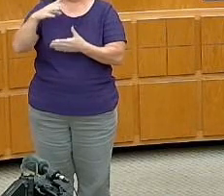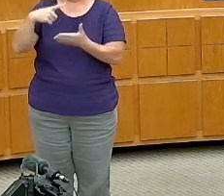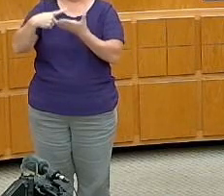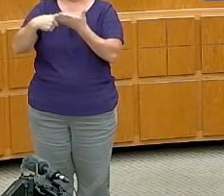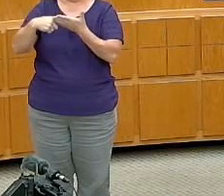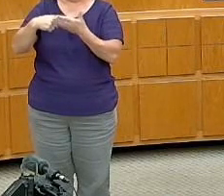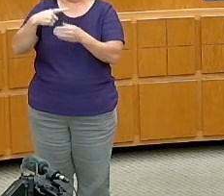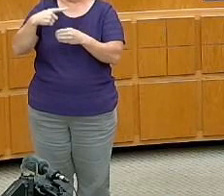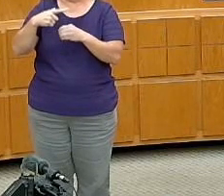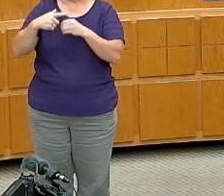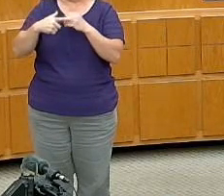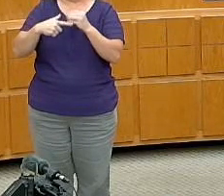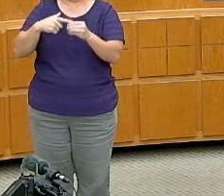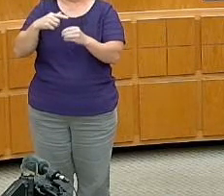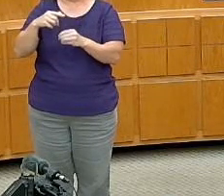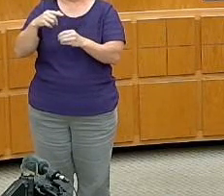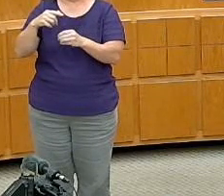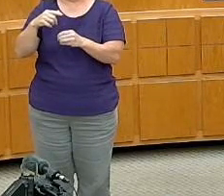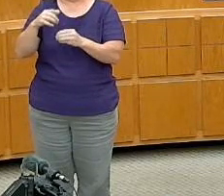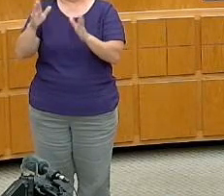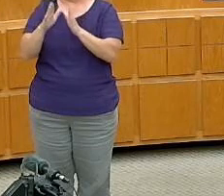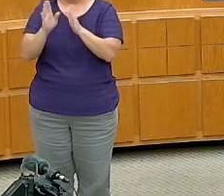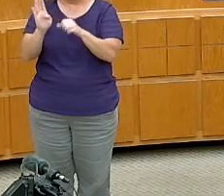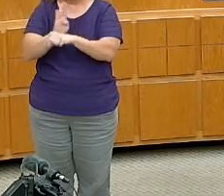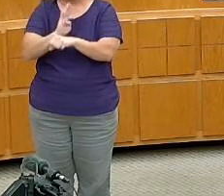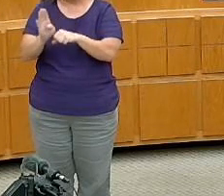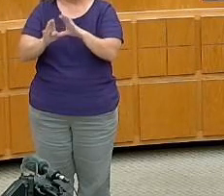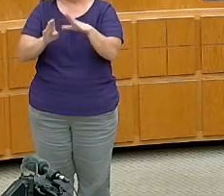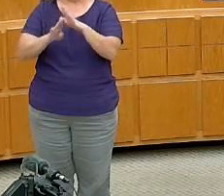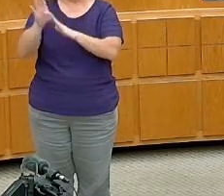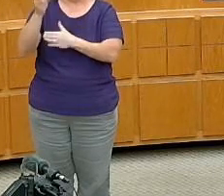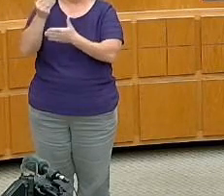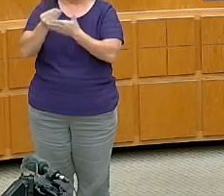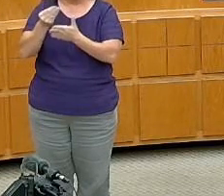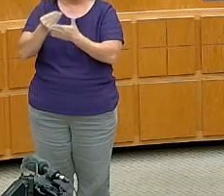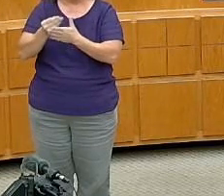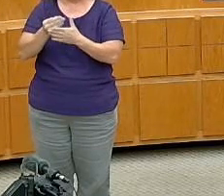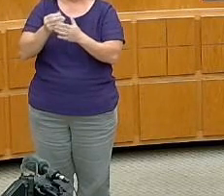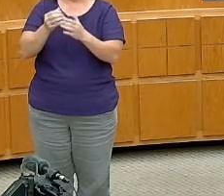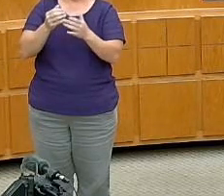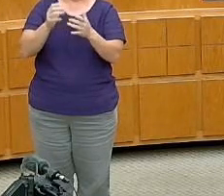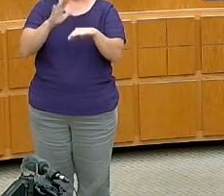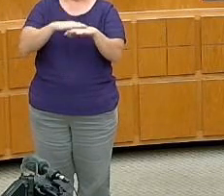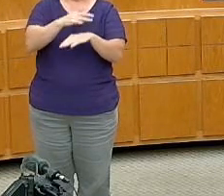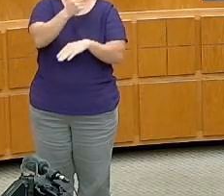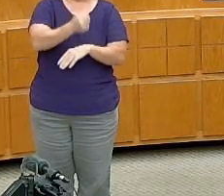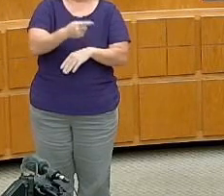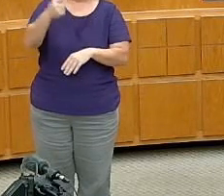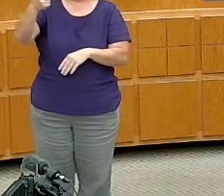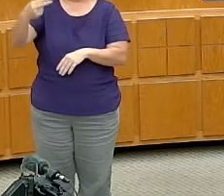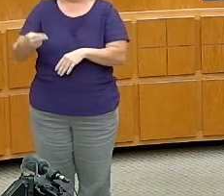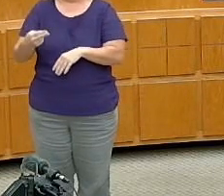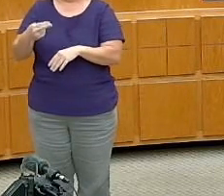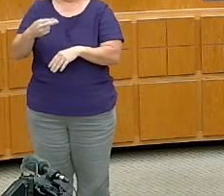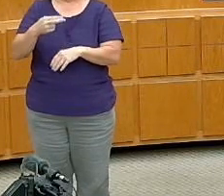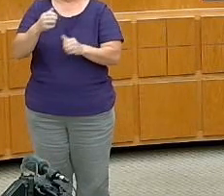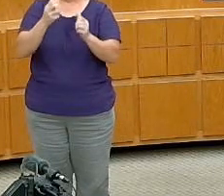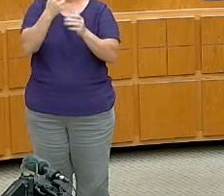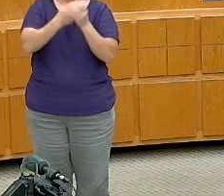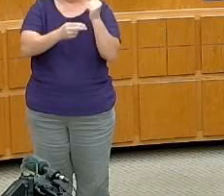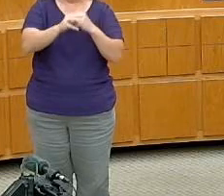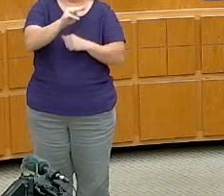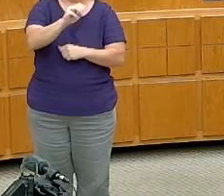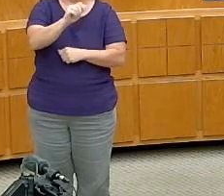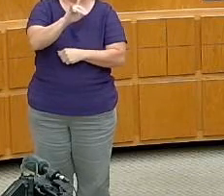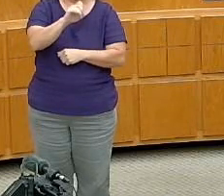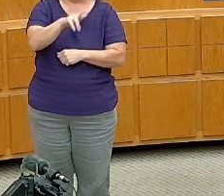operations. On Tuesdays and Thursdays, both Mayor McComb and County Judge Barbara Canales speak at these press briefings